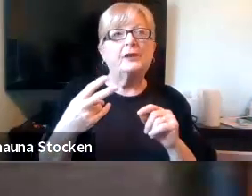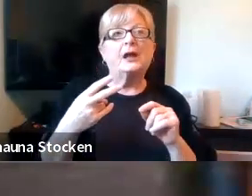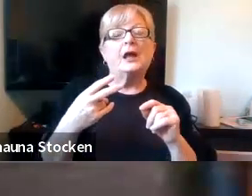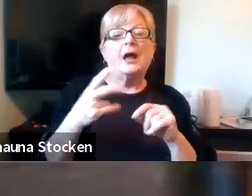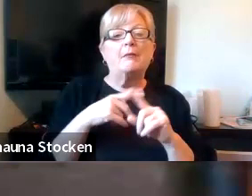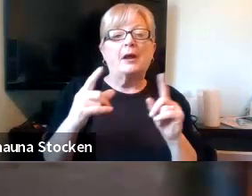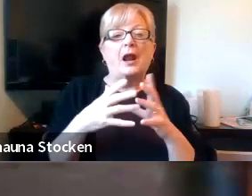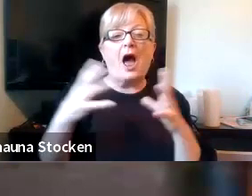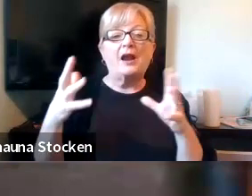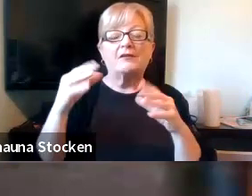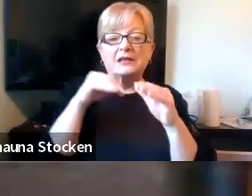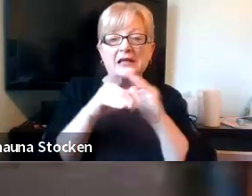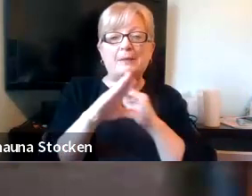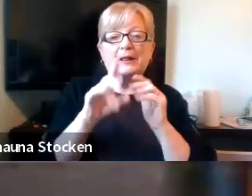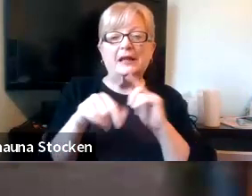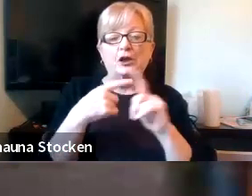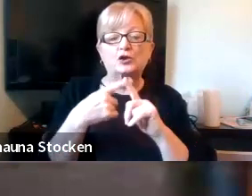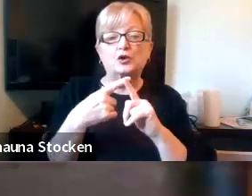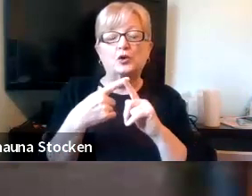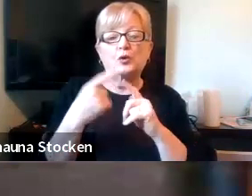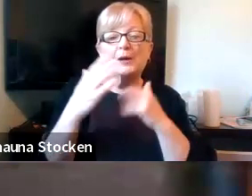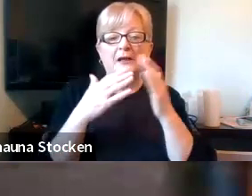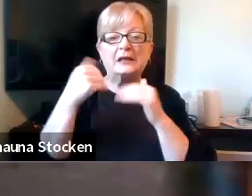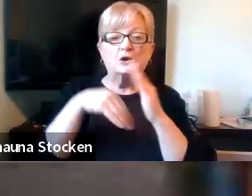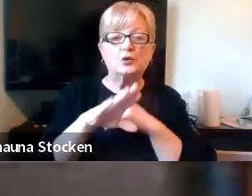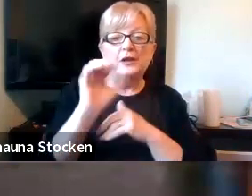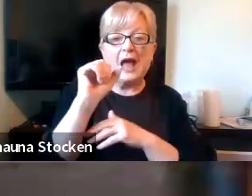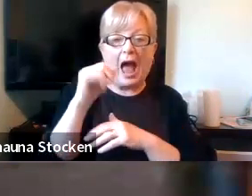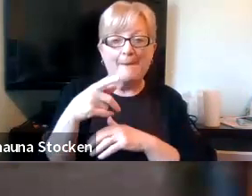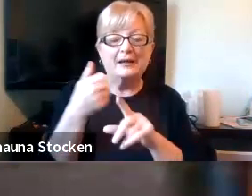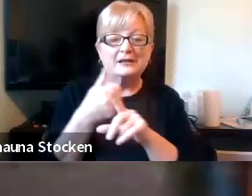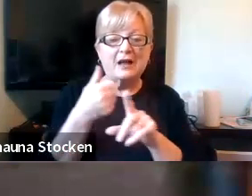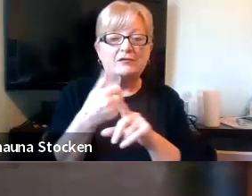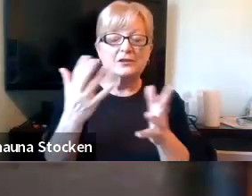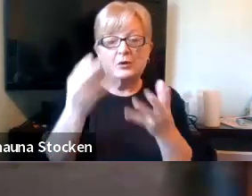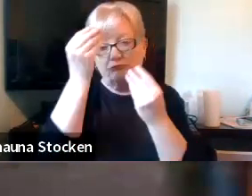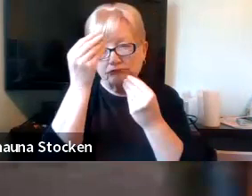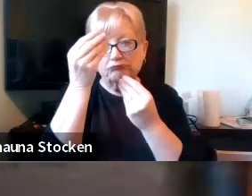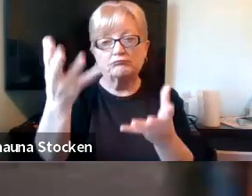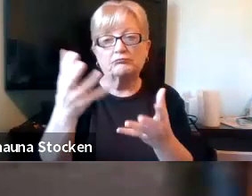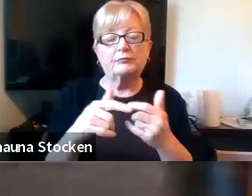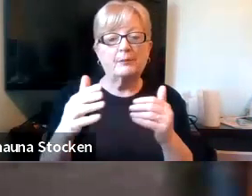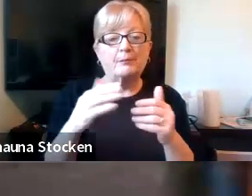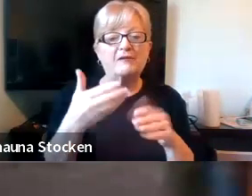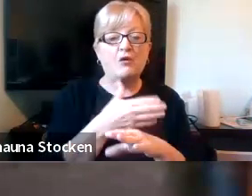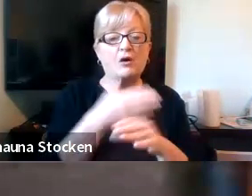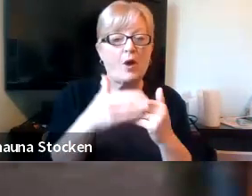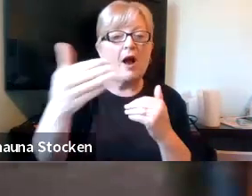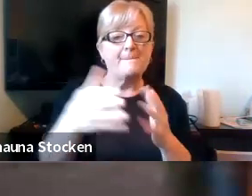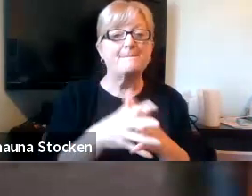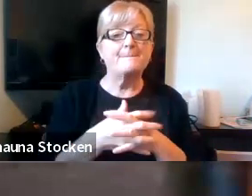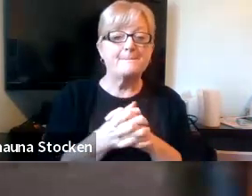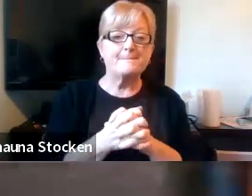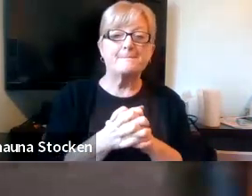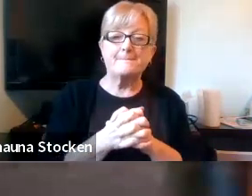of accessibility built into the app itself. So just wanted to point that out before moving forward.